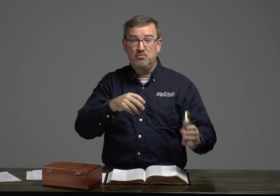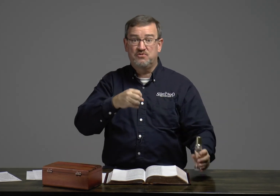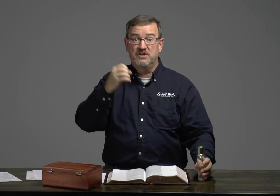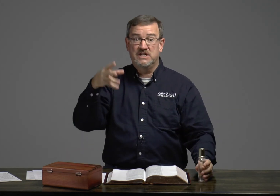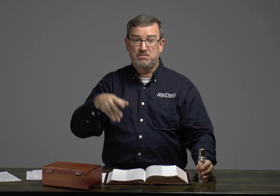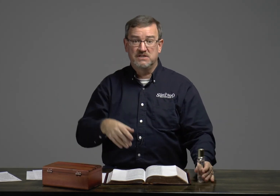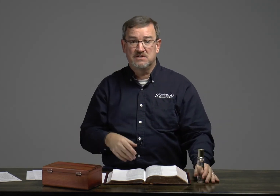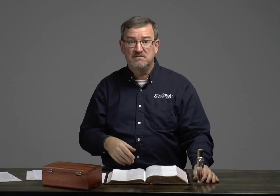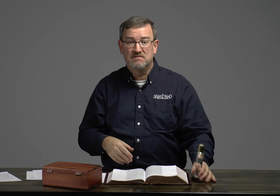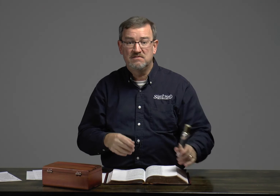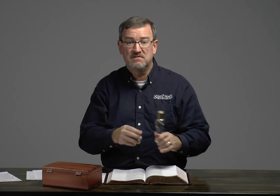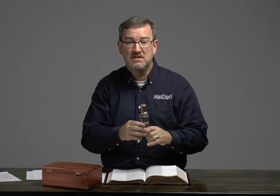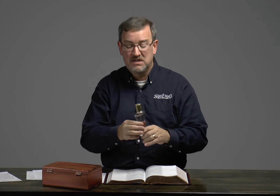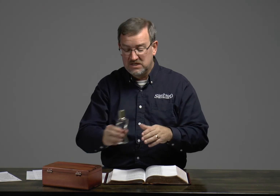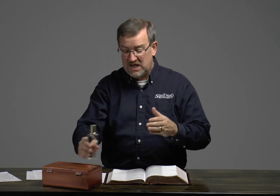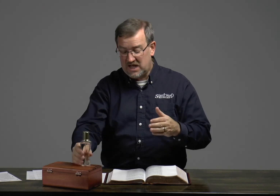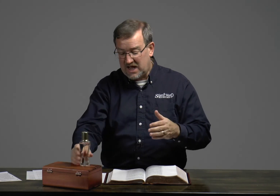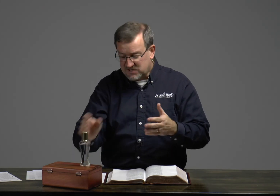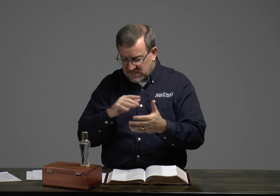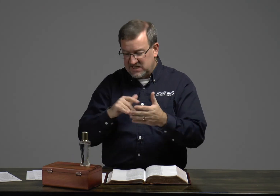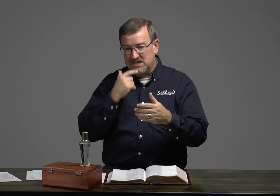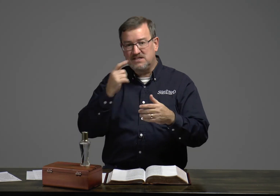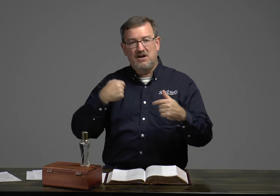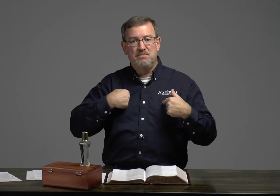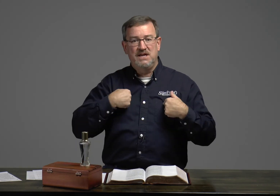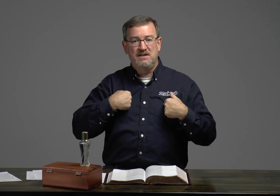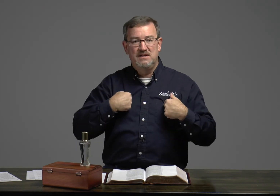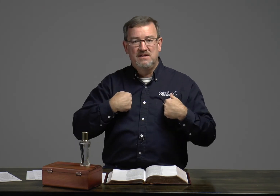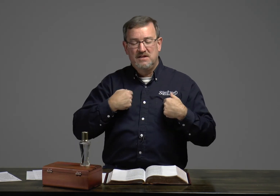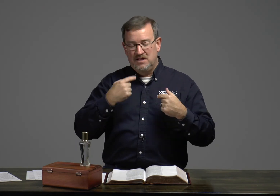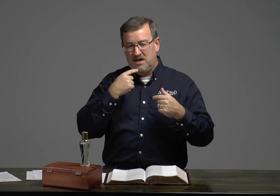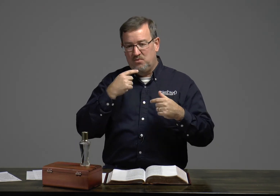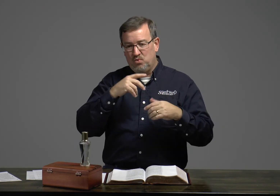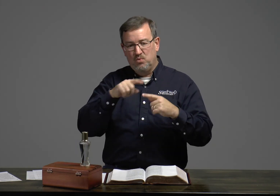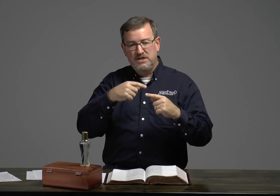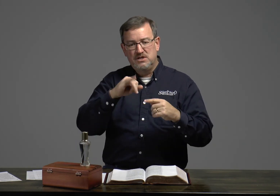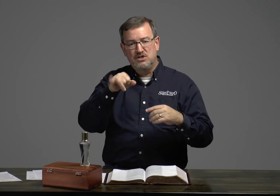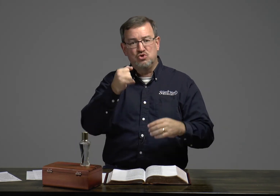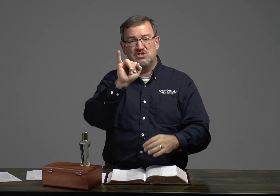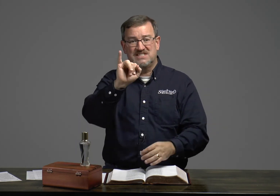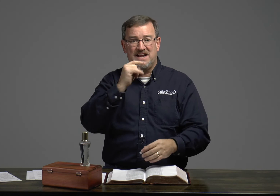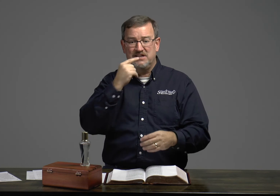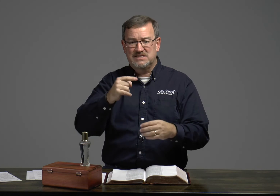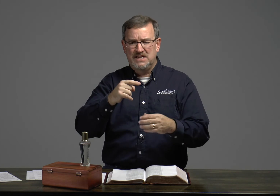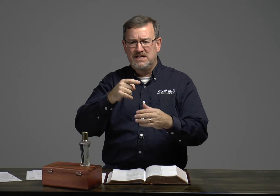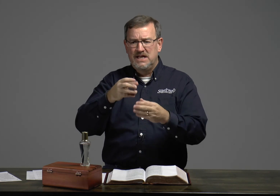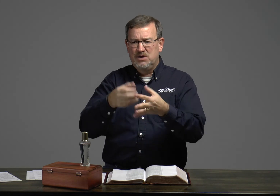was very expensive. I've studied, and they tell me when Judas Iscariot said it was